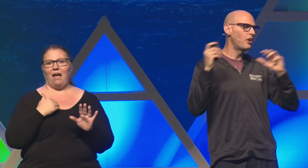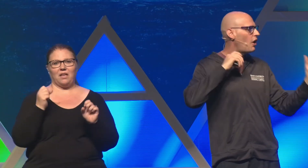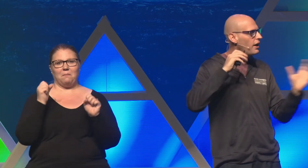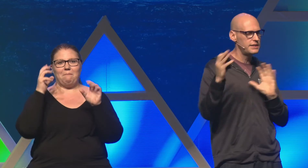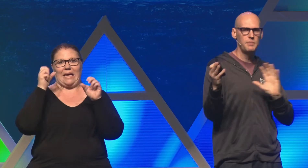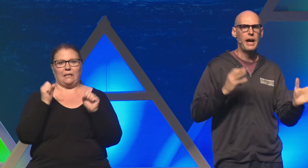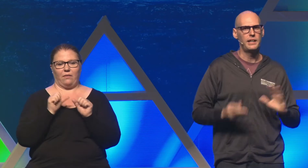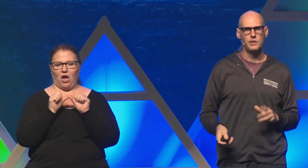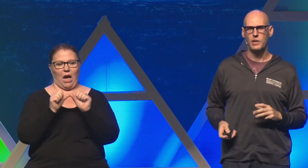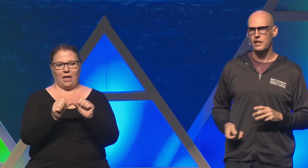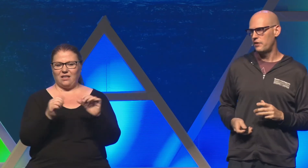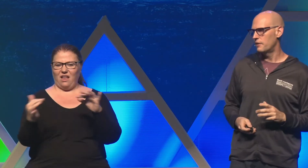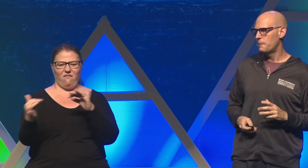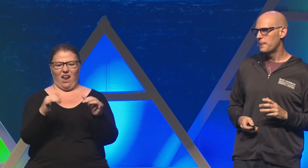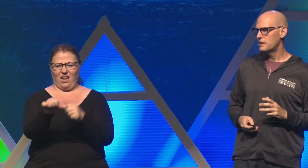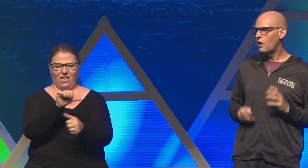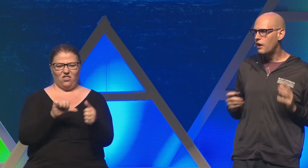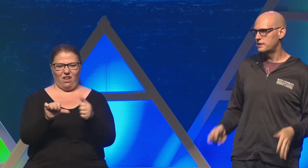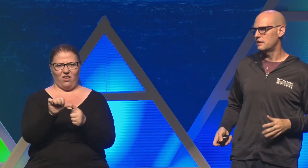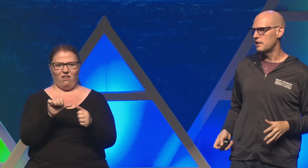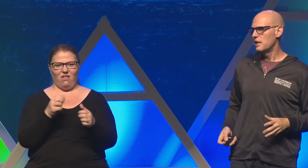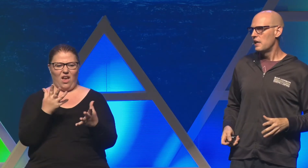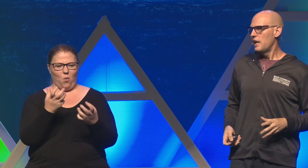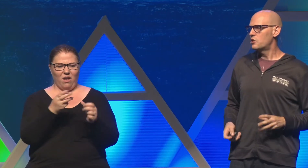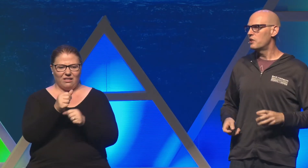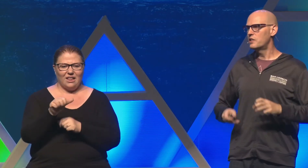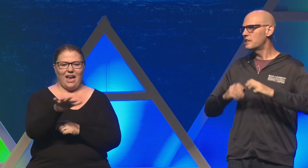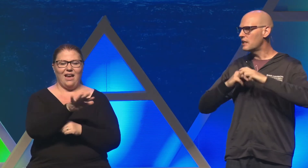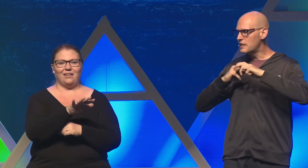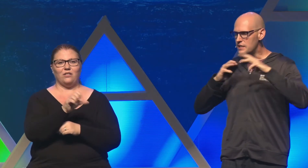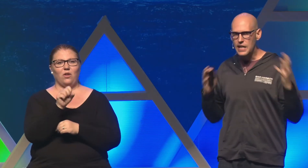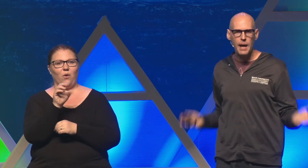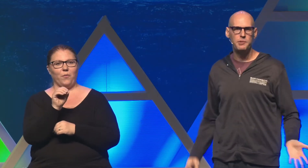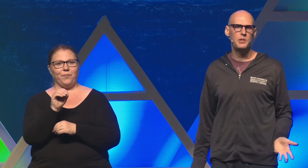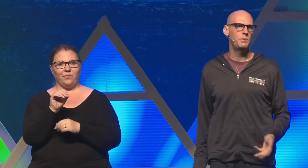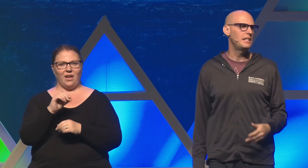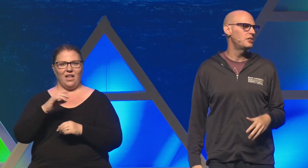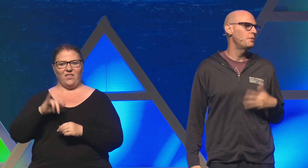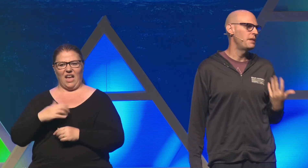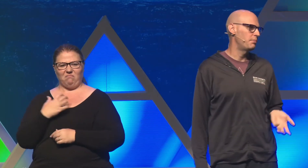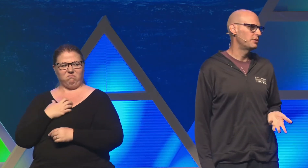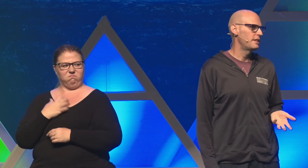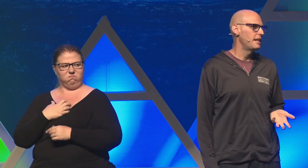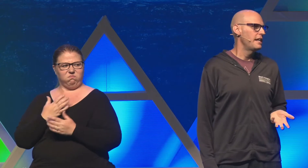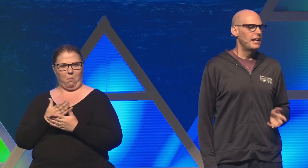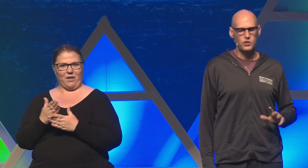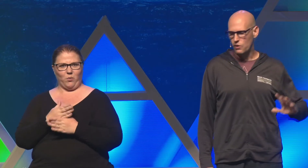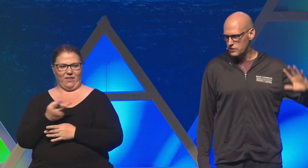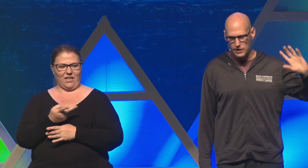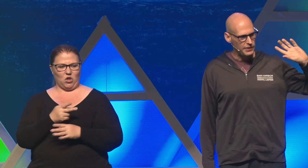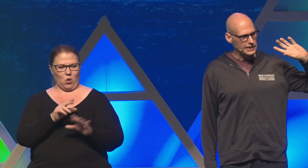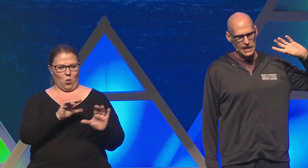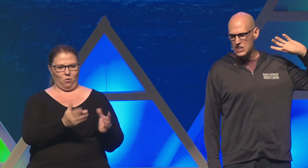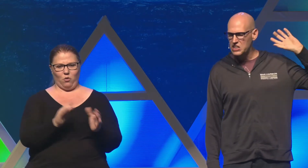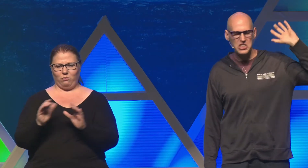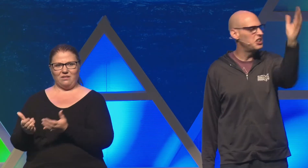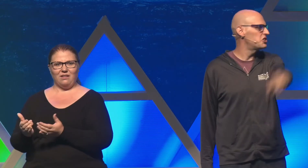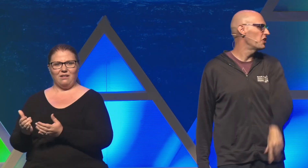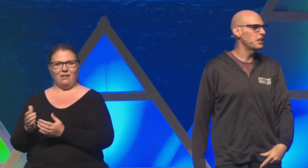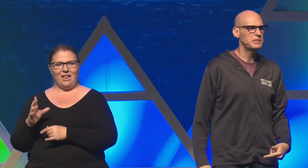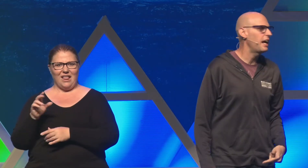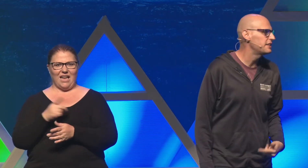they're constantly battling one another, constantly. And so there's this contempt between these two peoples. And so David's like,